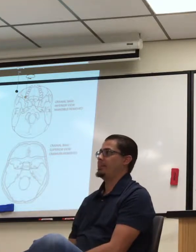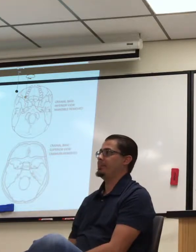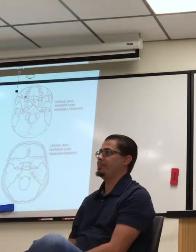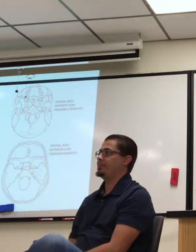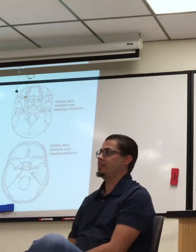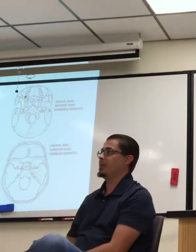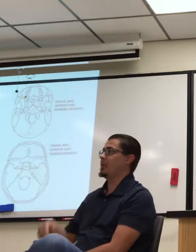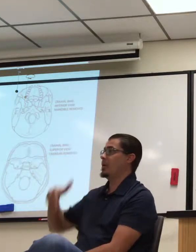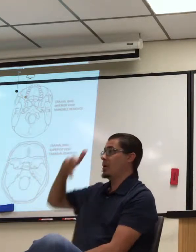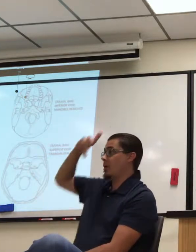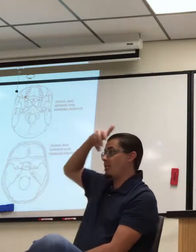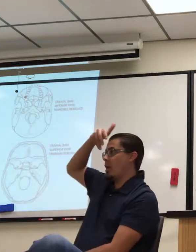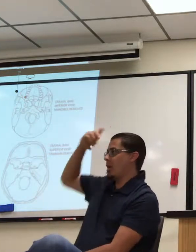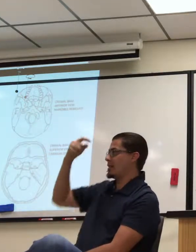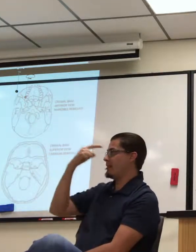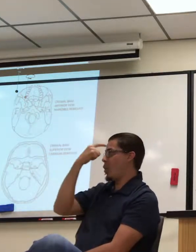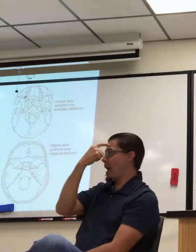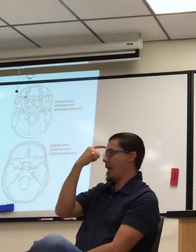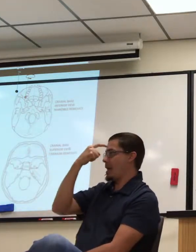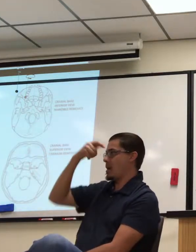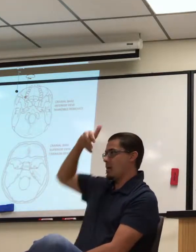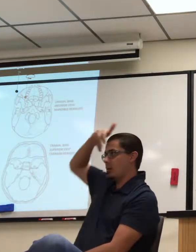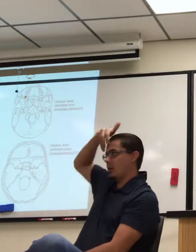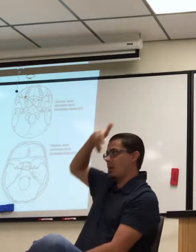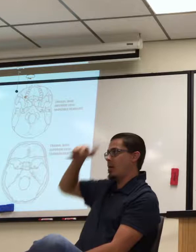The frontal bone is your forehead bone.